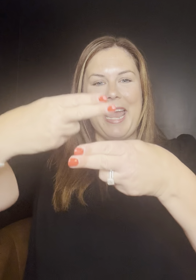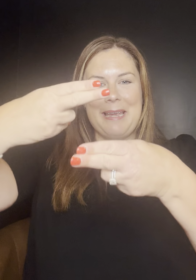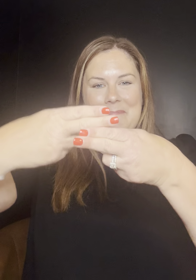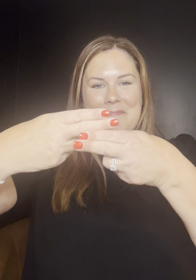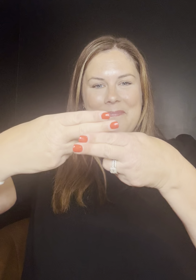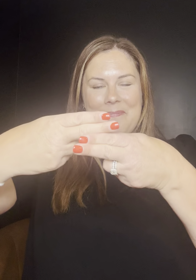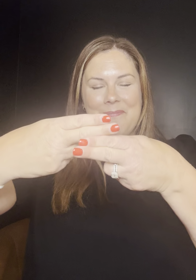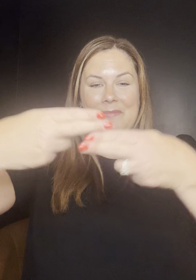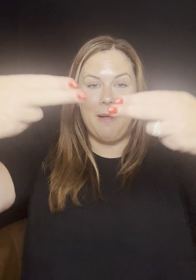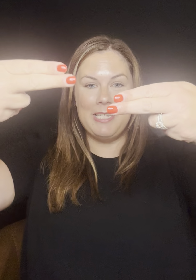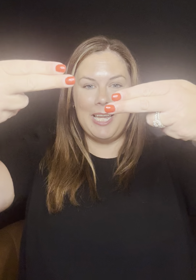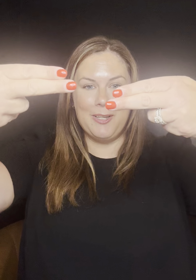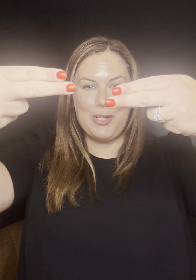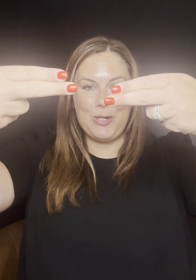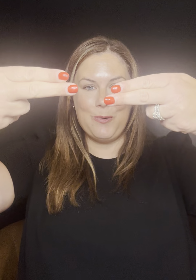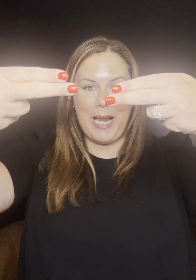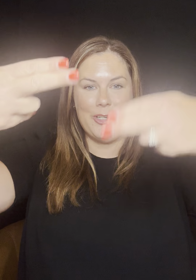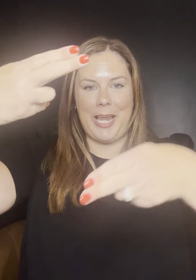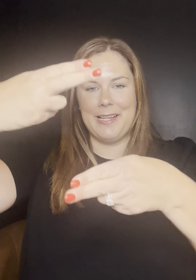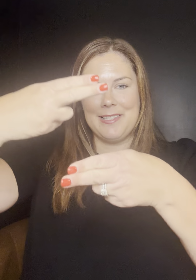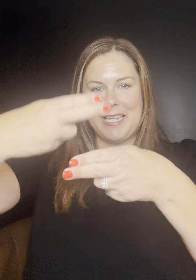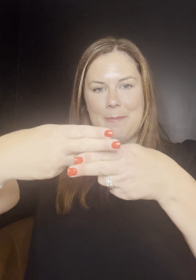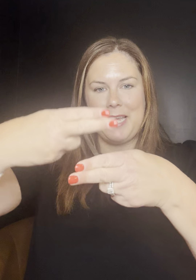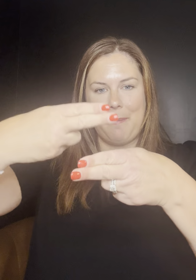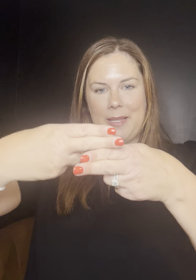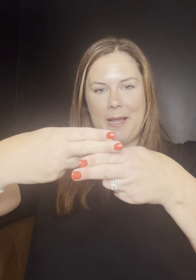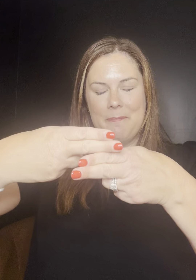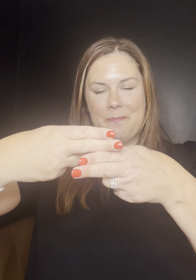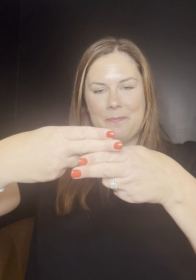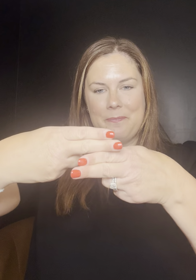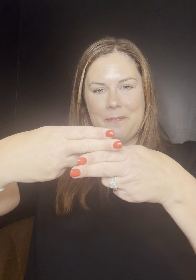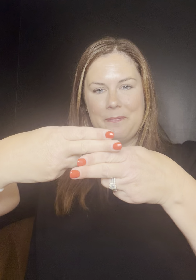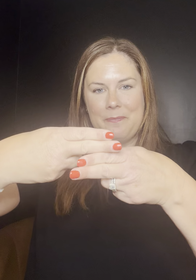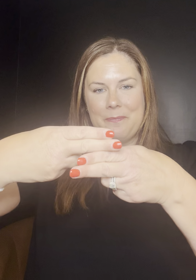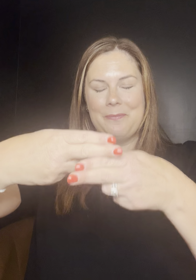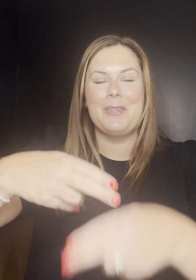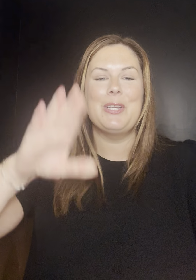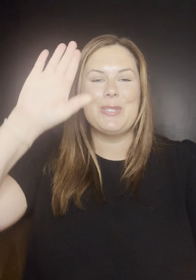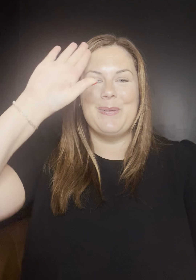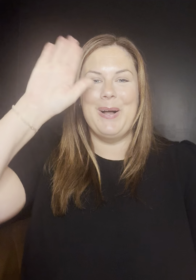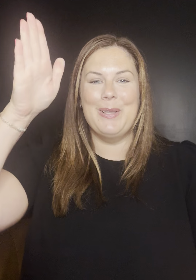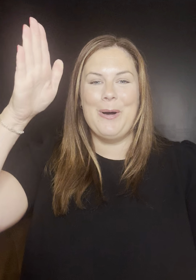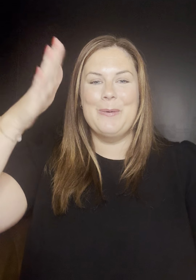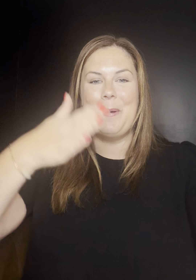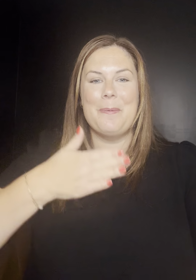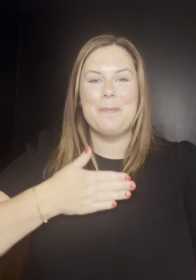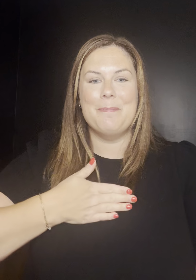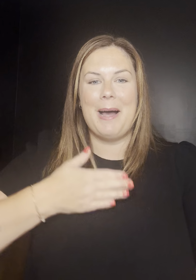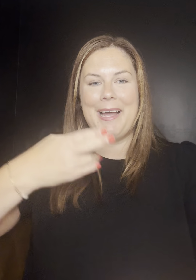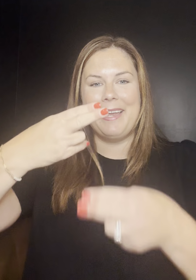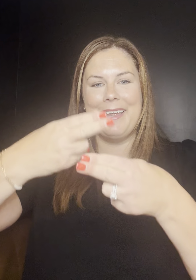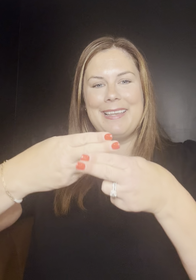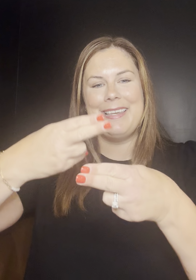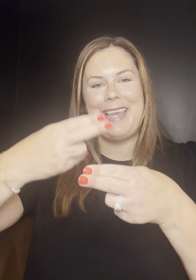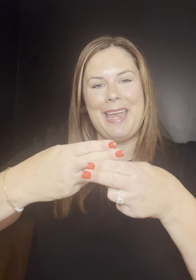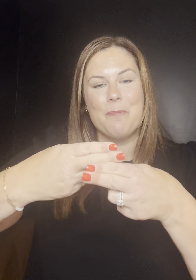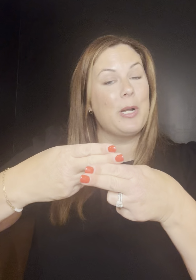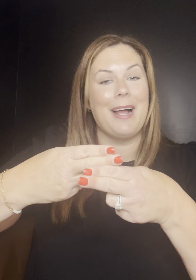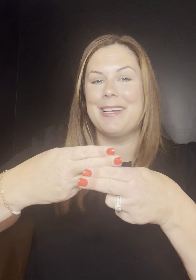name, I'm taking 2 H hands and I'm tapping them. So hello, my name. We're not going to